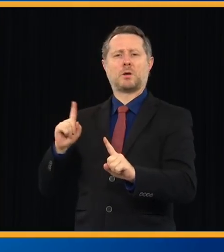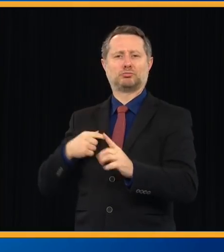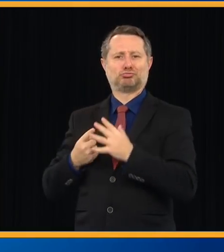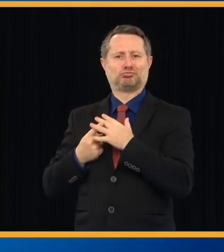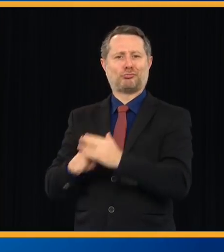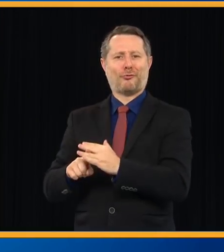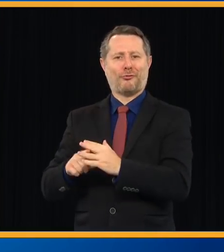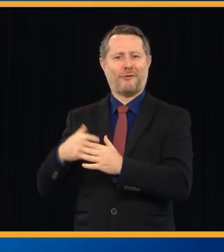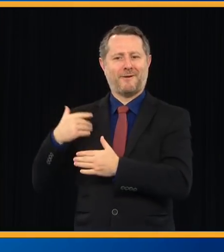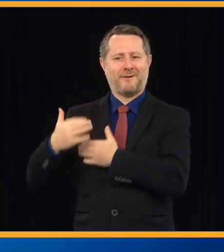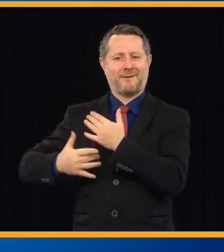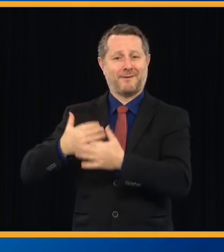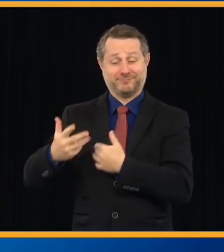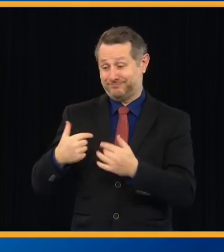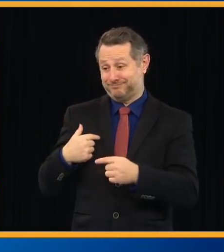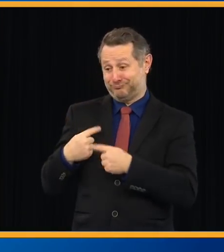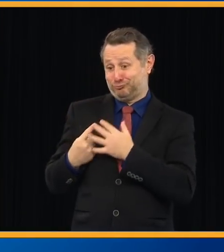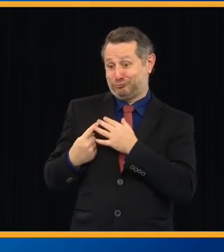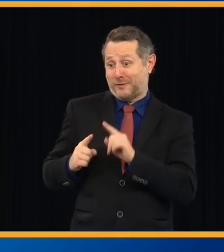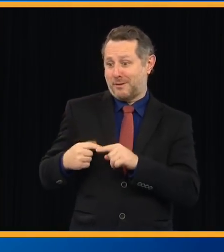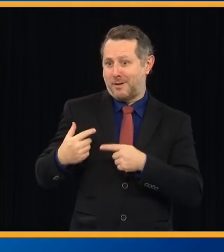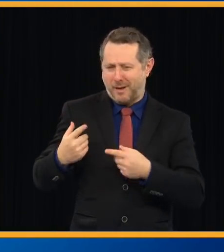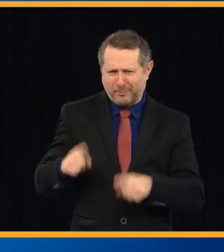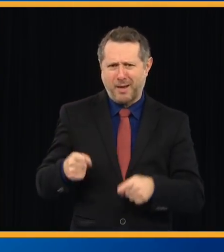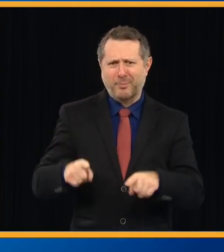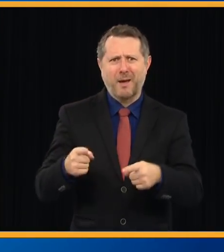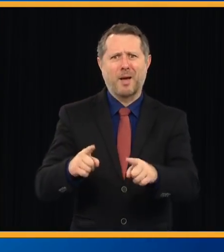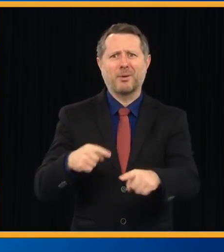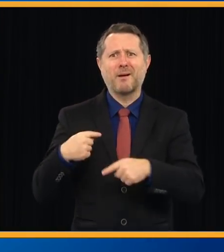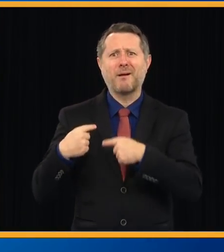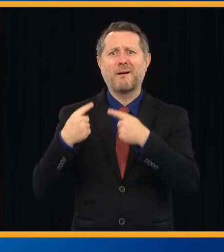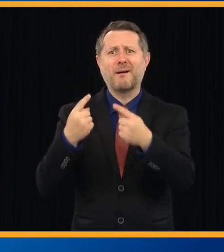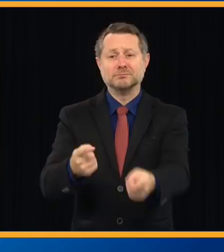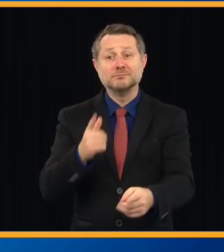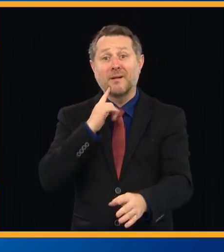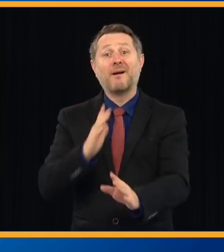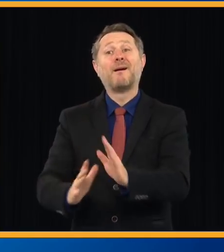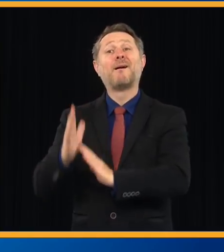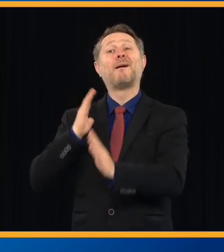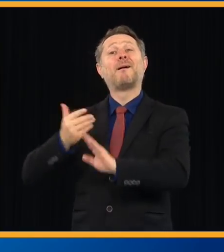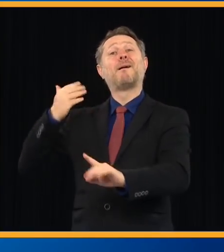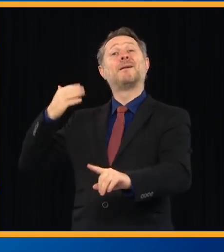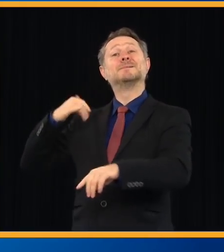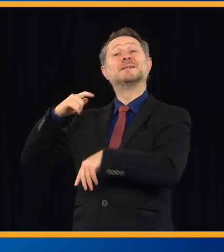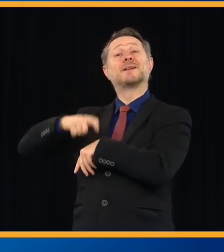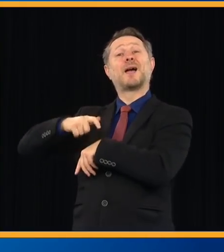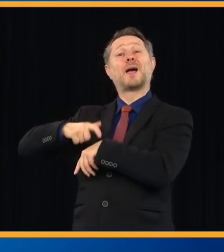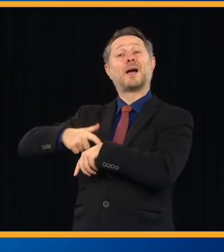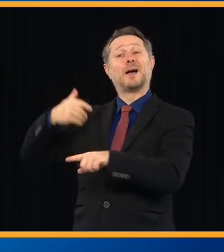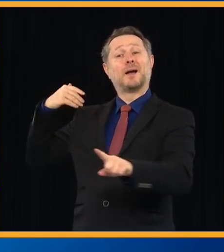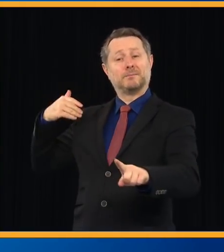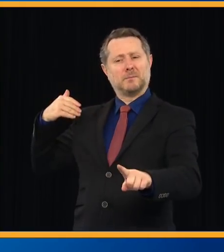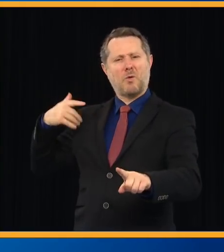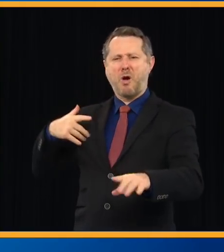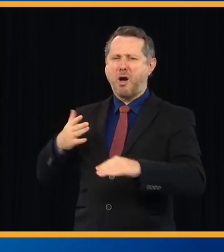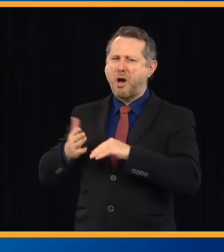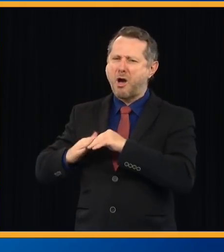have accomplished. We were faced with a situation where the infection rate and those numbers were going straight